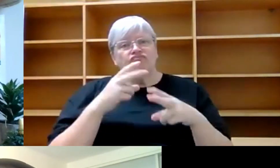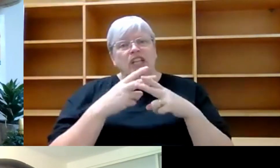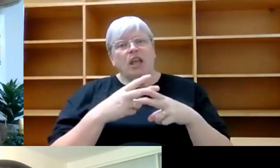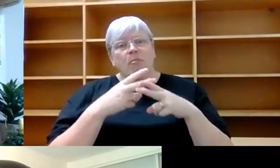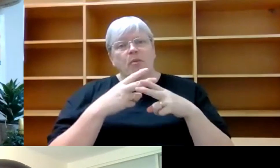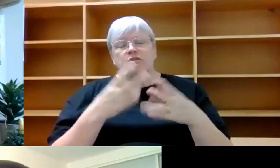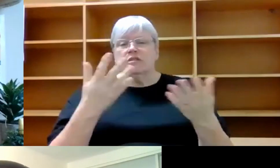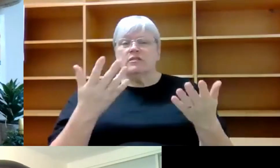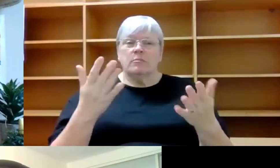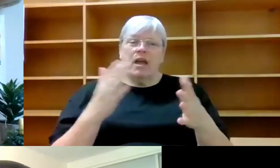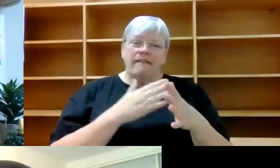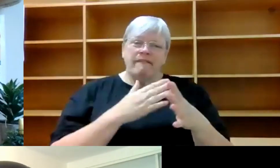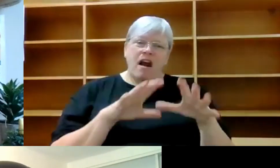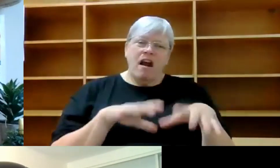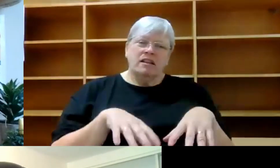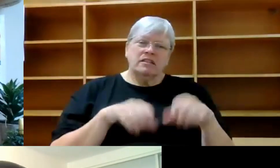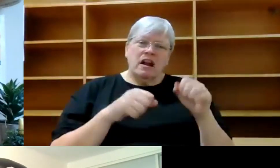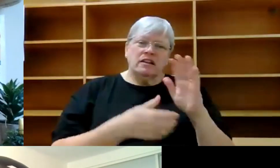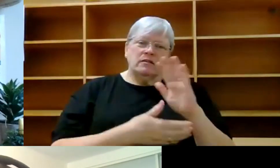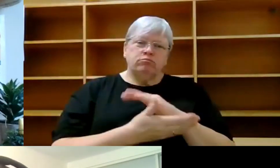first started in fiction way back in